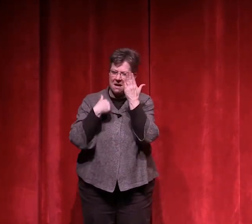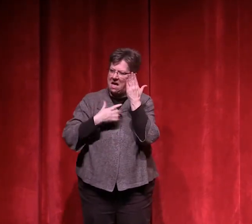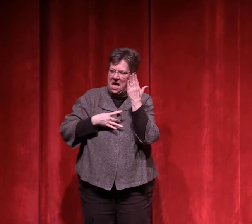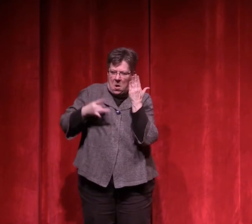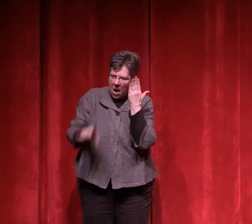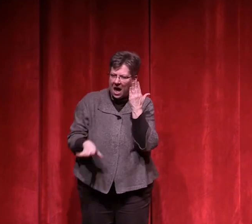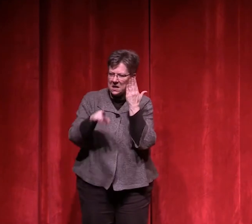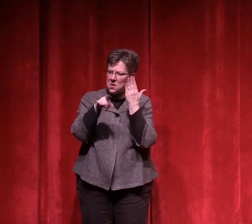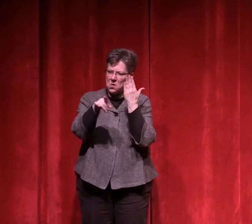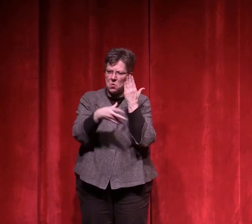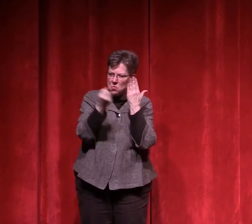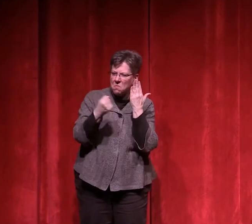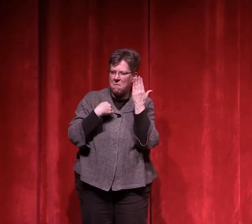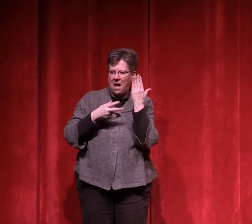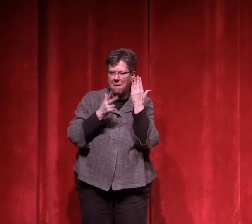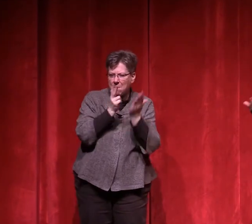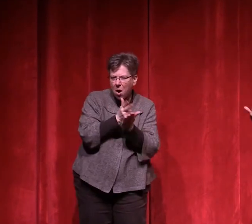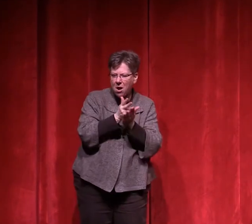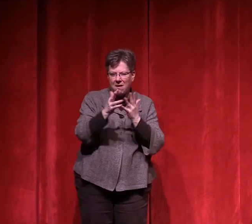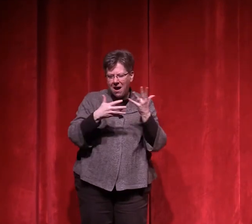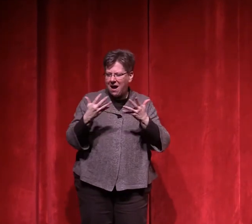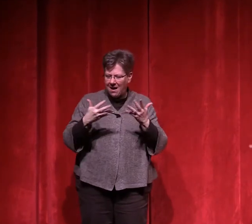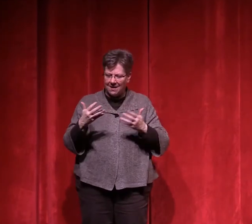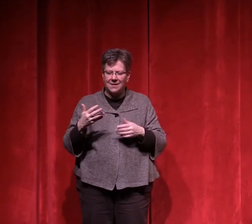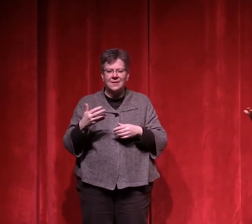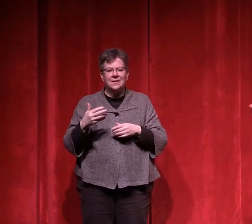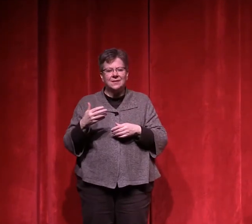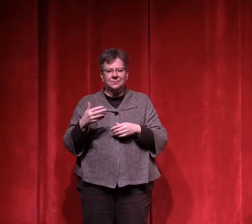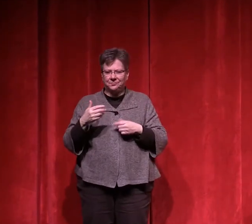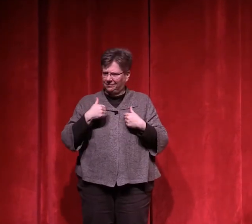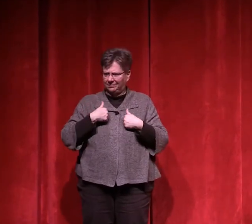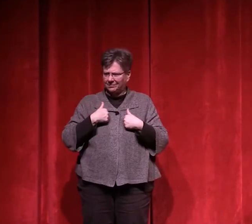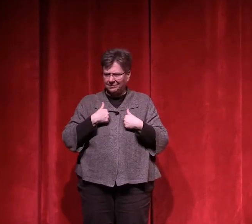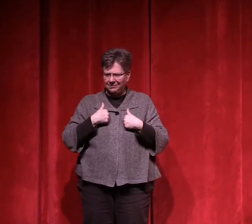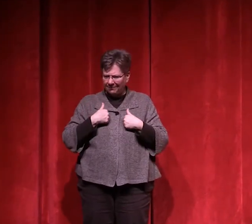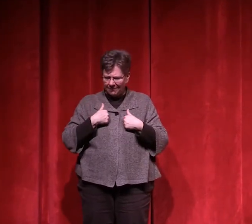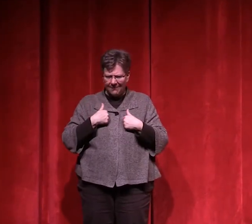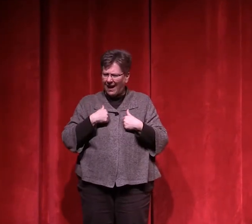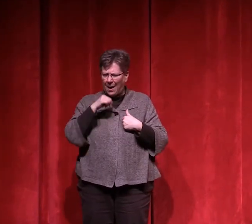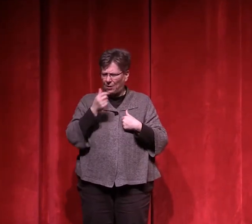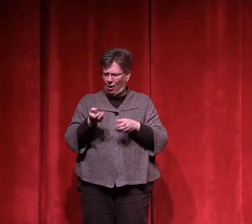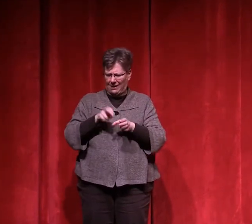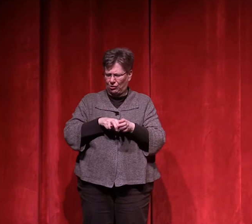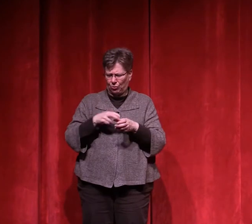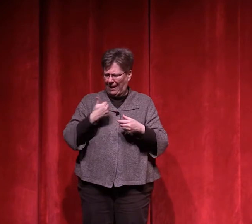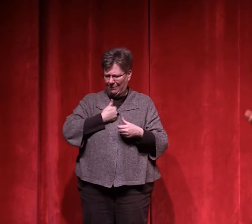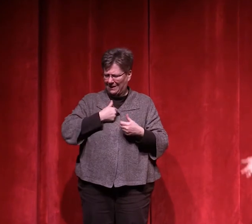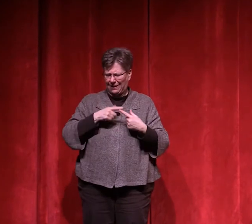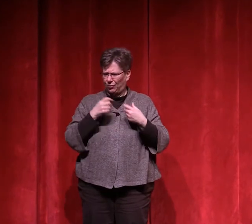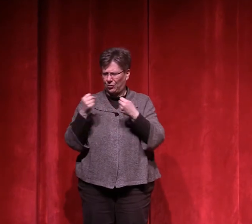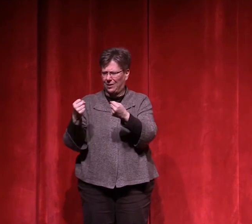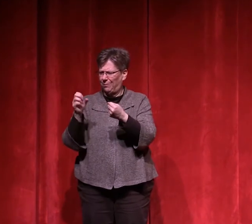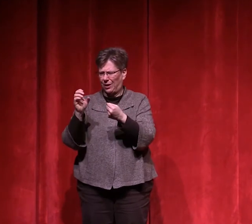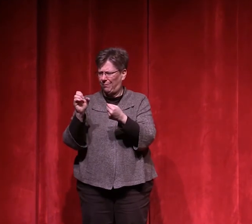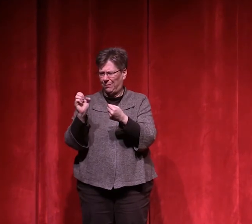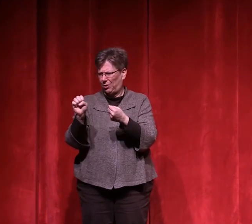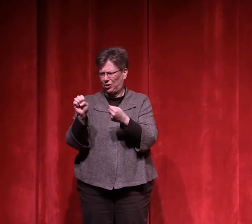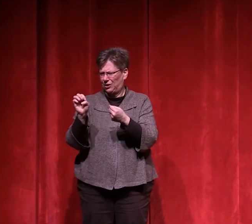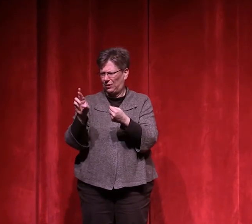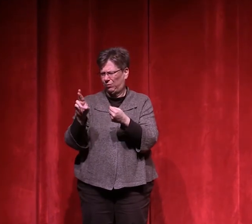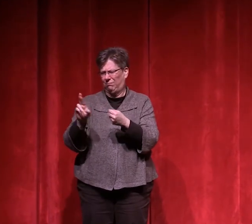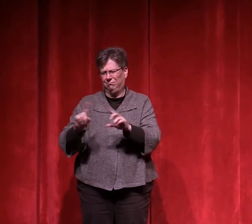you. Mm-hmm. I'm not going to get in my car and drive myself to the emergency room. No